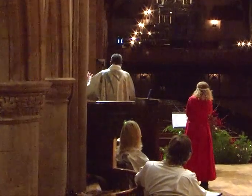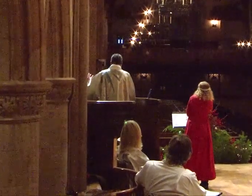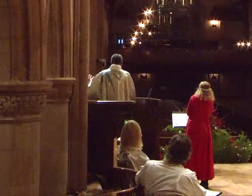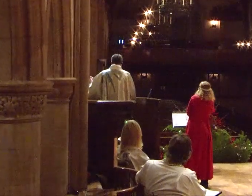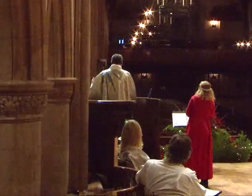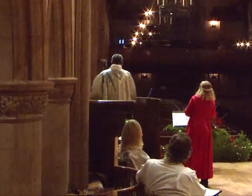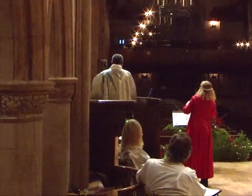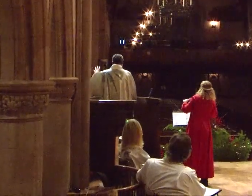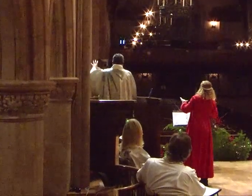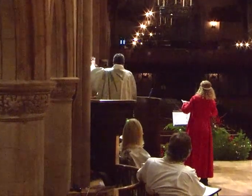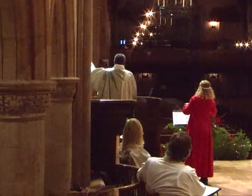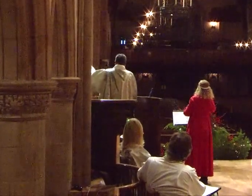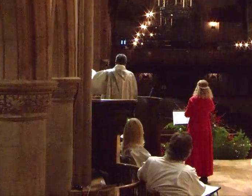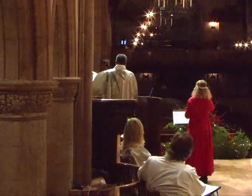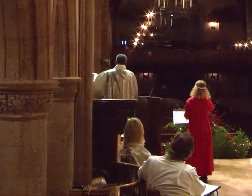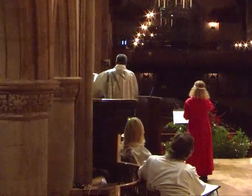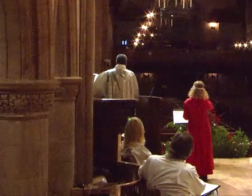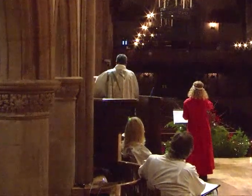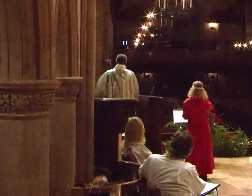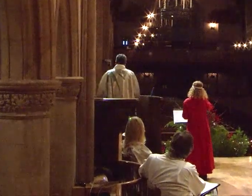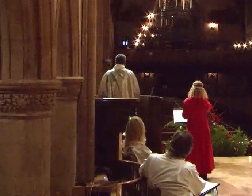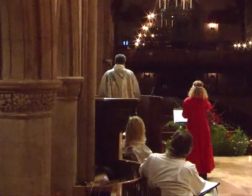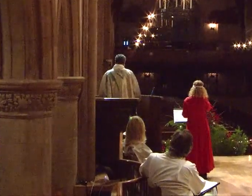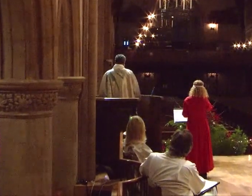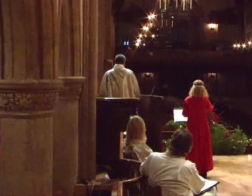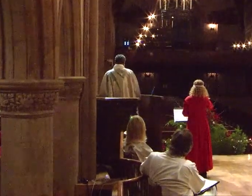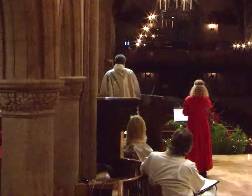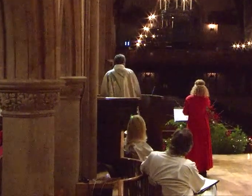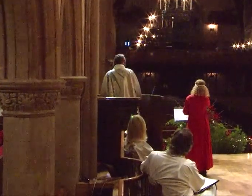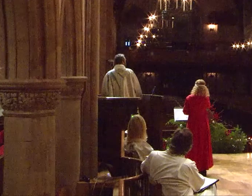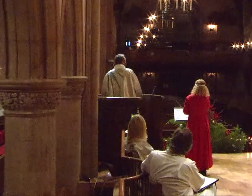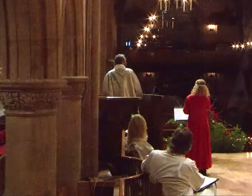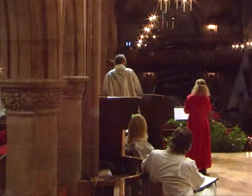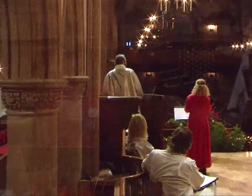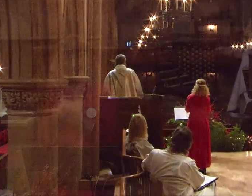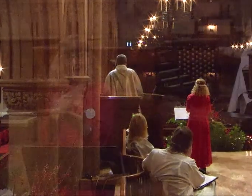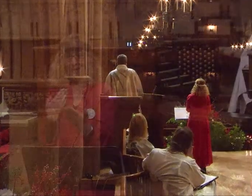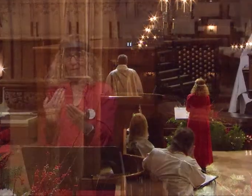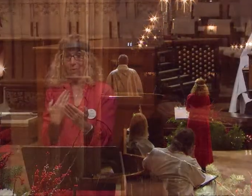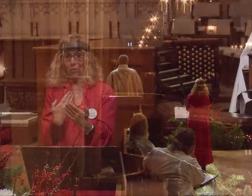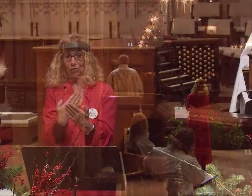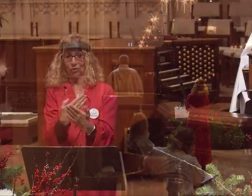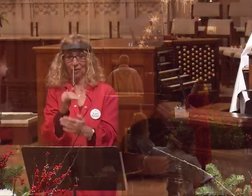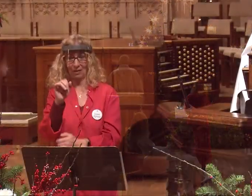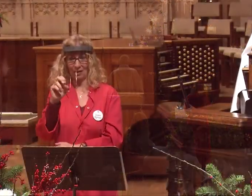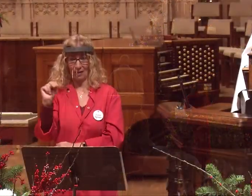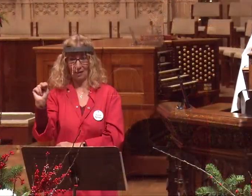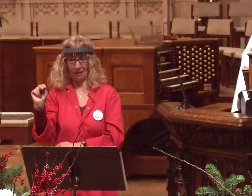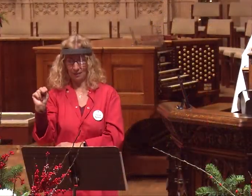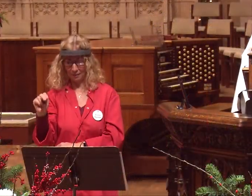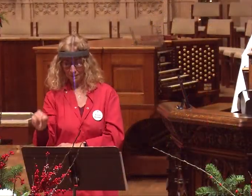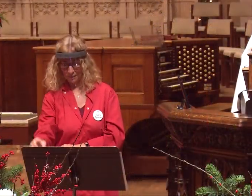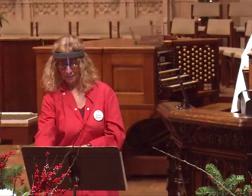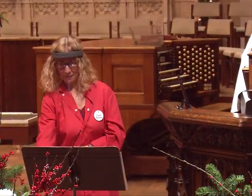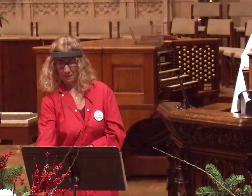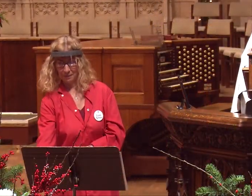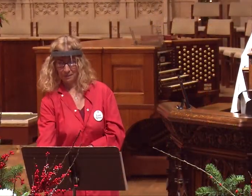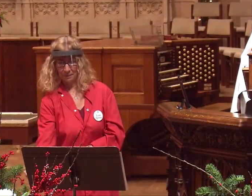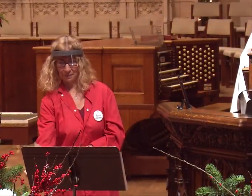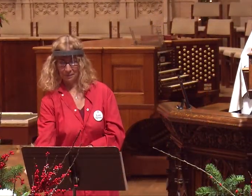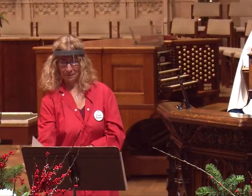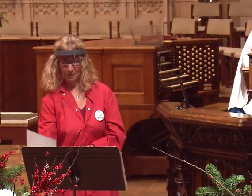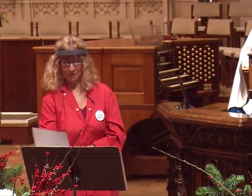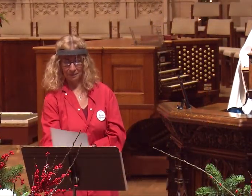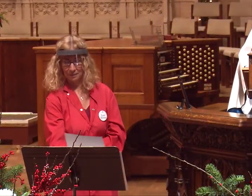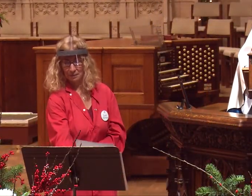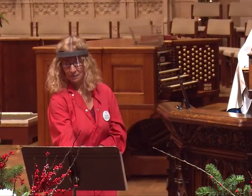crickets all around them as they approach the inn. Solo podemos presumir imaginar que